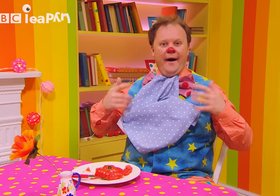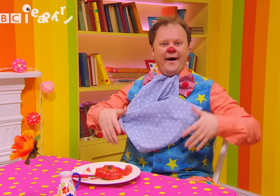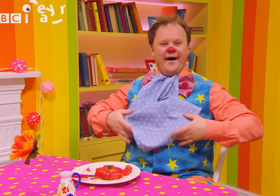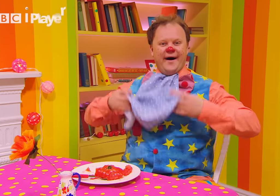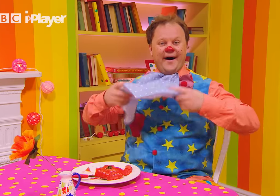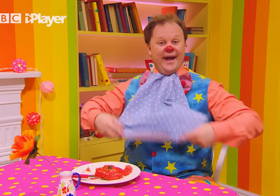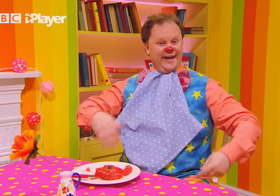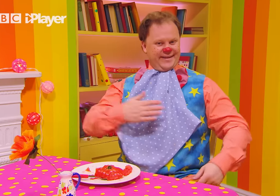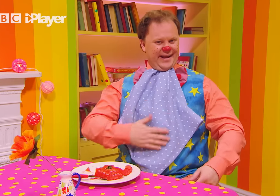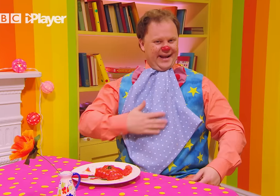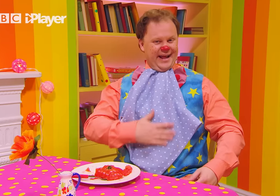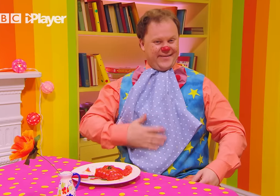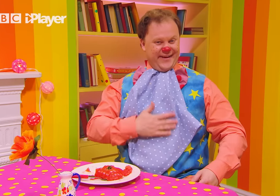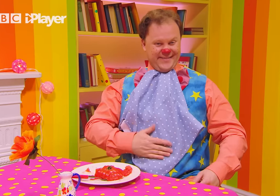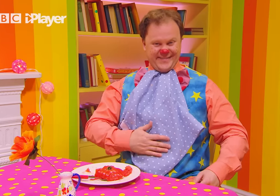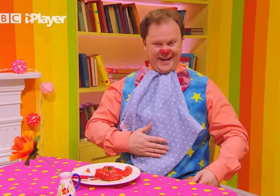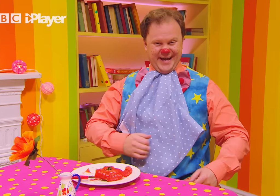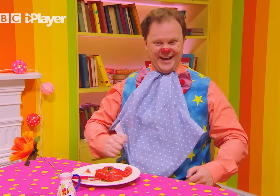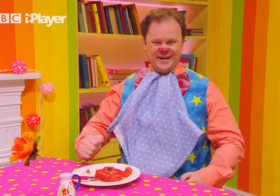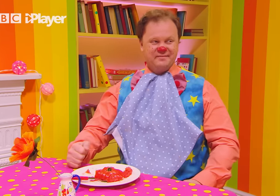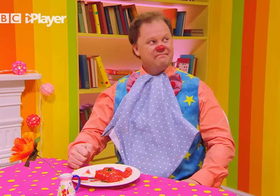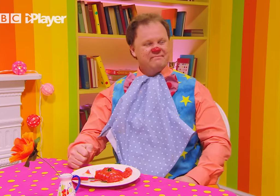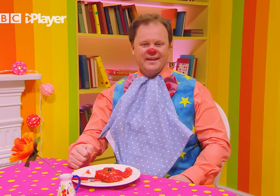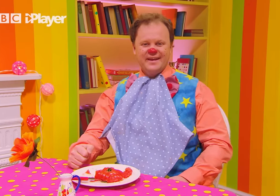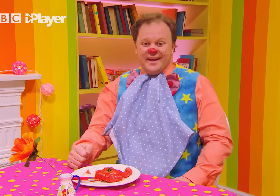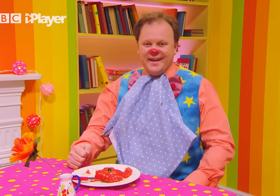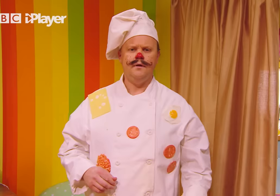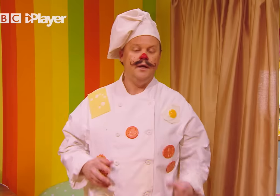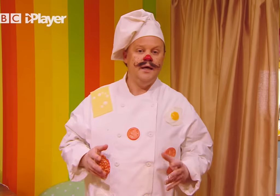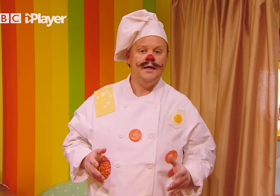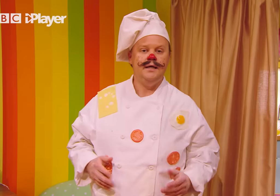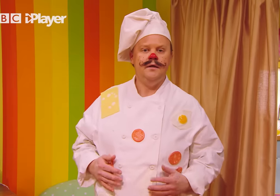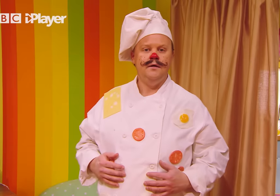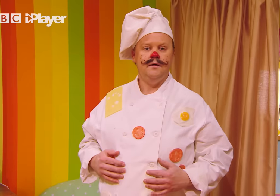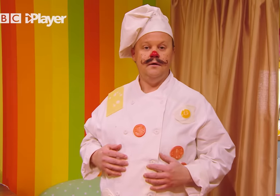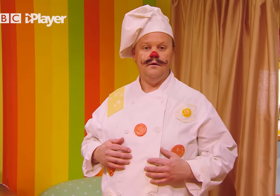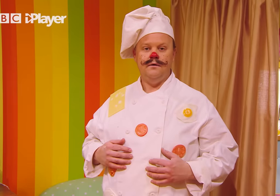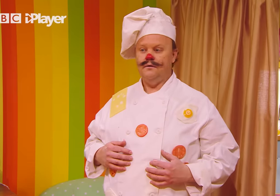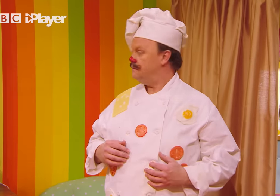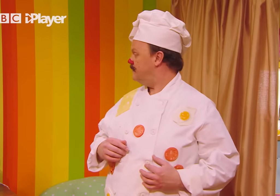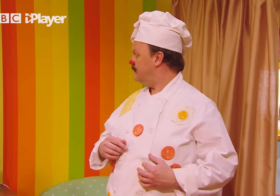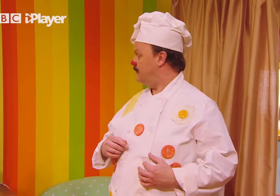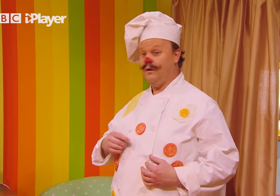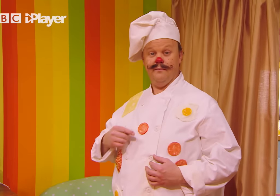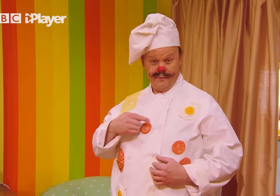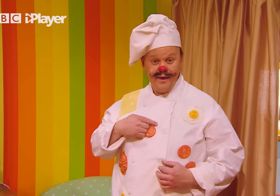Oh, delicious! Please, could you show us how to sign big and small, Chef Tumble? Me?